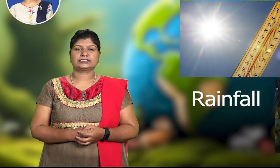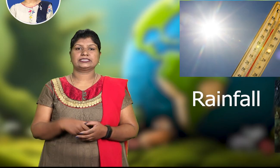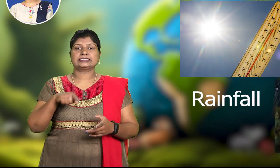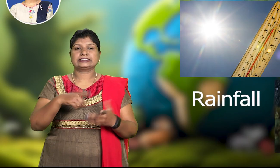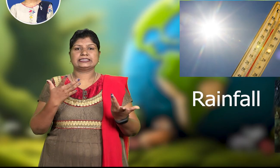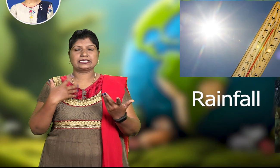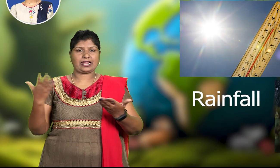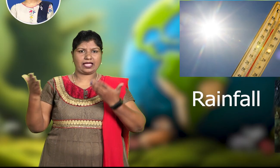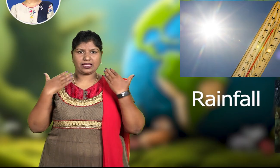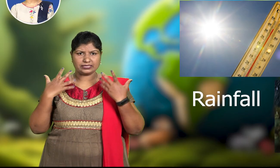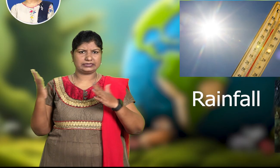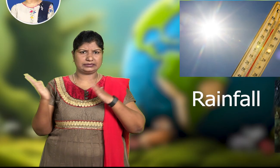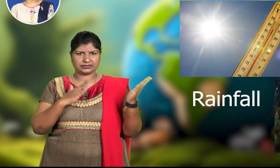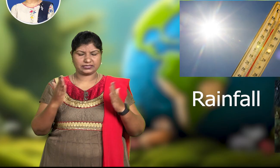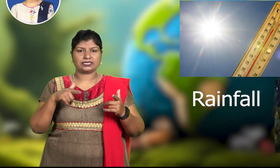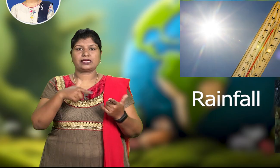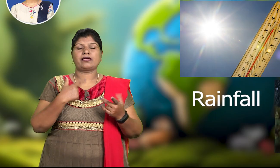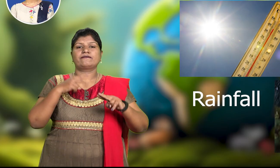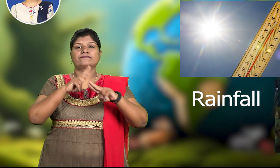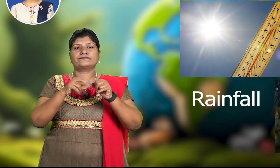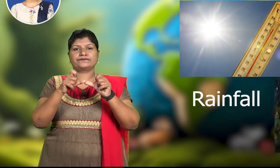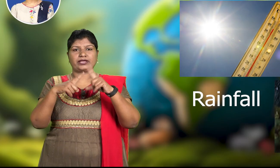Climatic factors are represented by